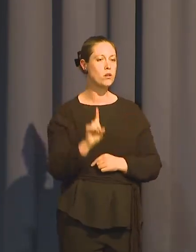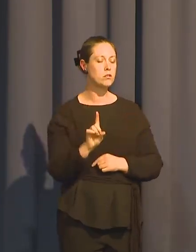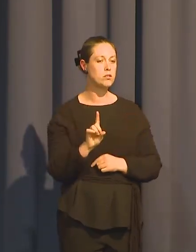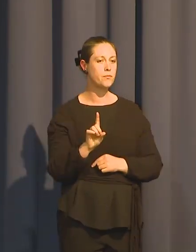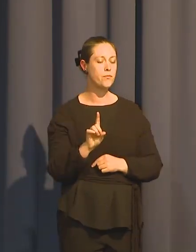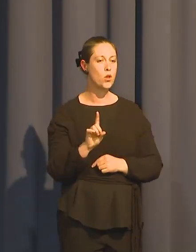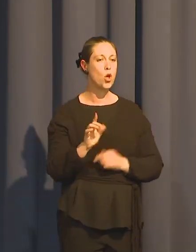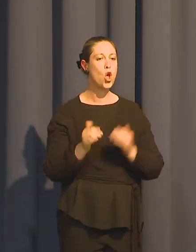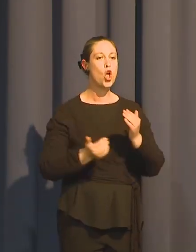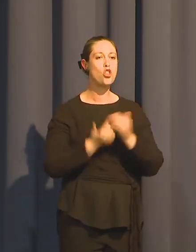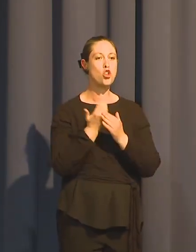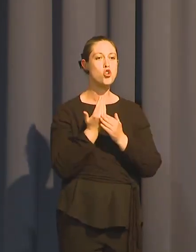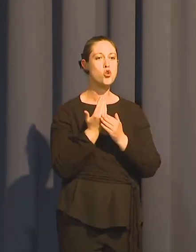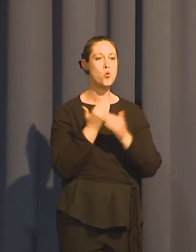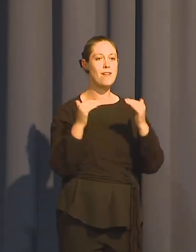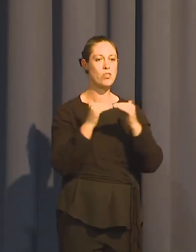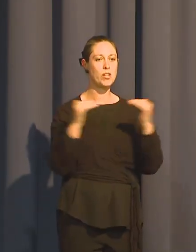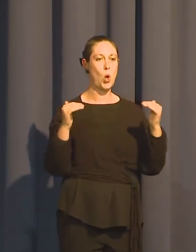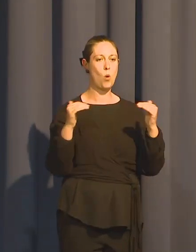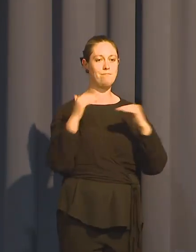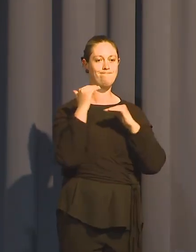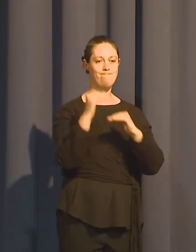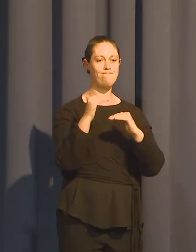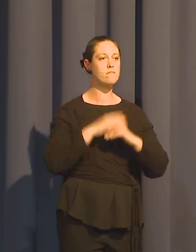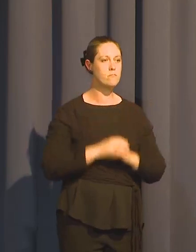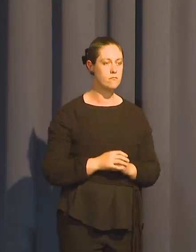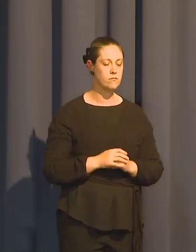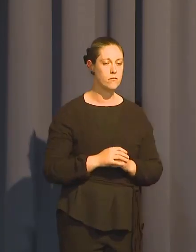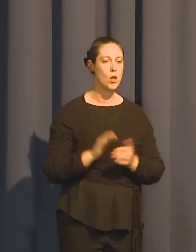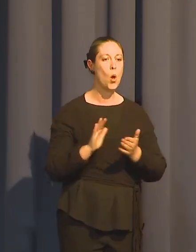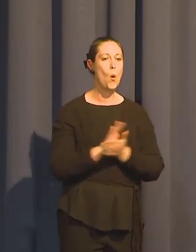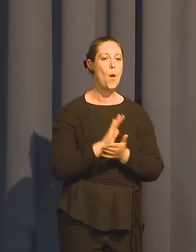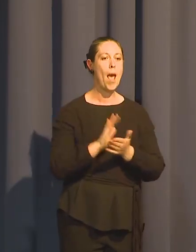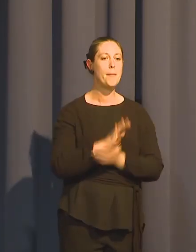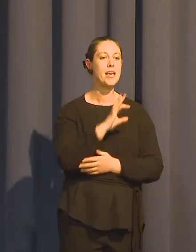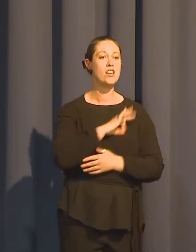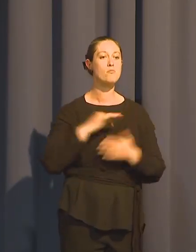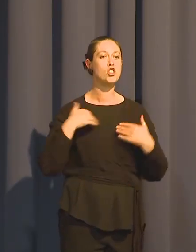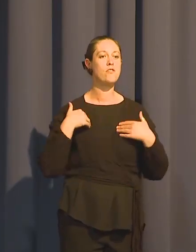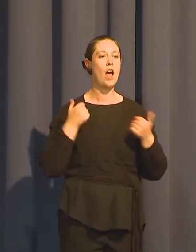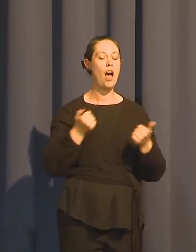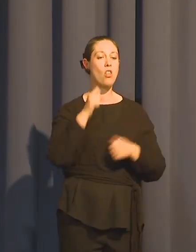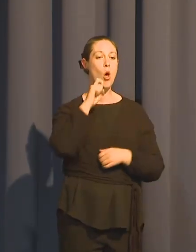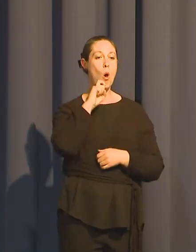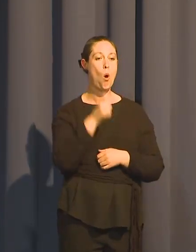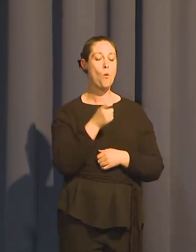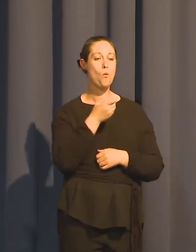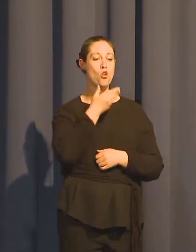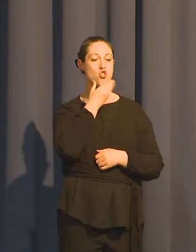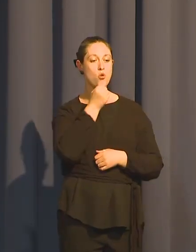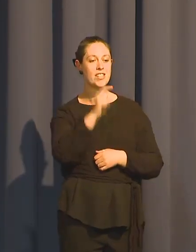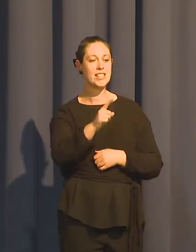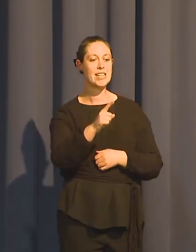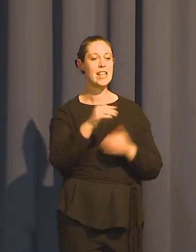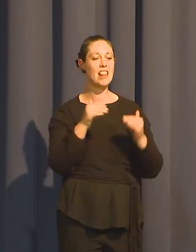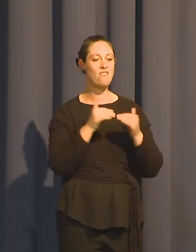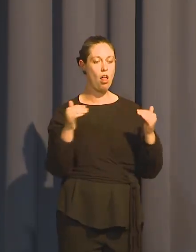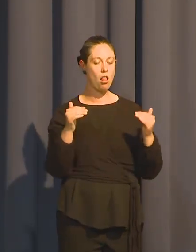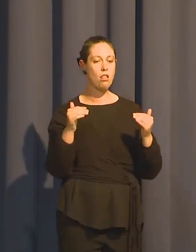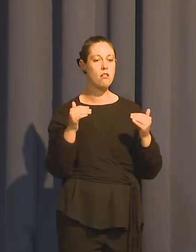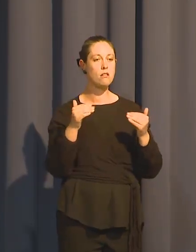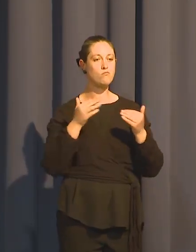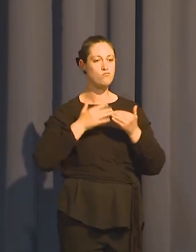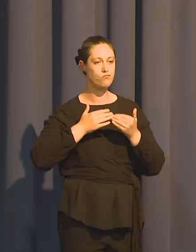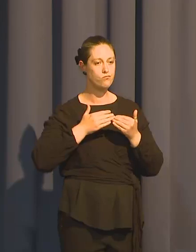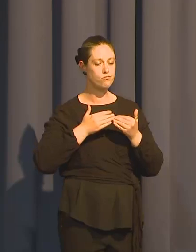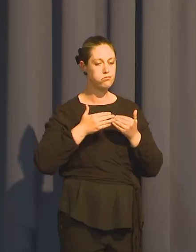new threshold, and we're really happy to announce that the Ministry of Health is going to bring this in to be the new level